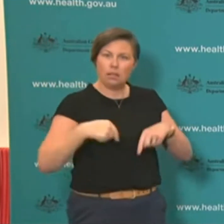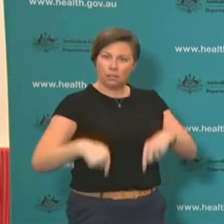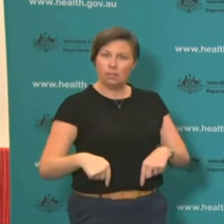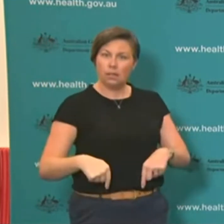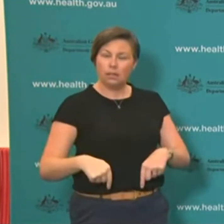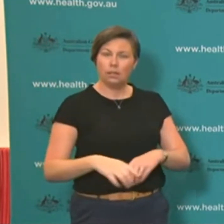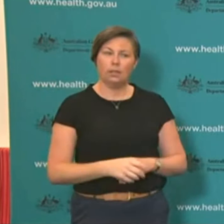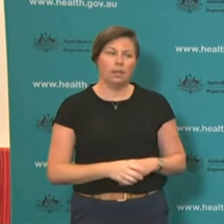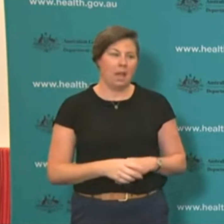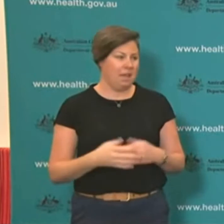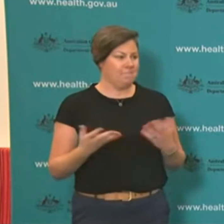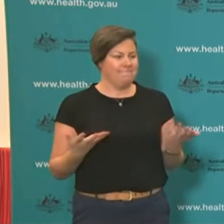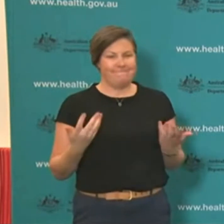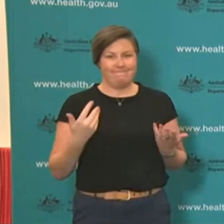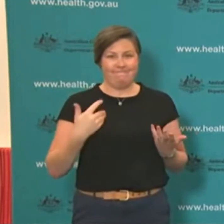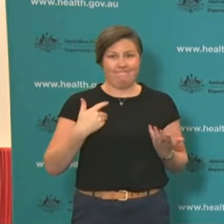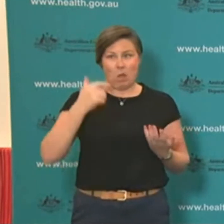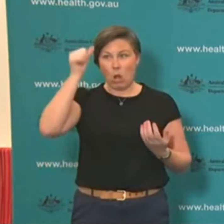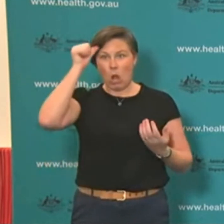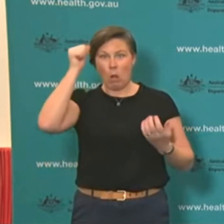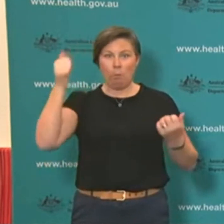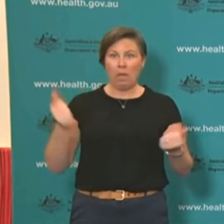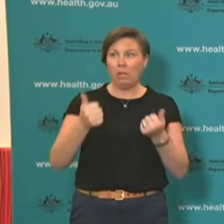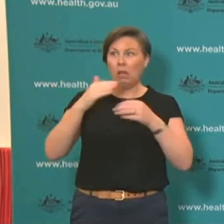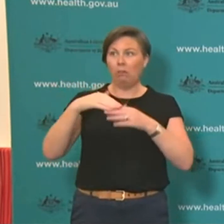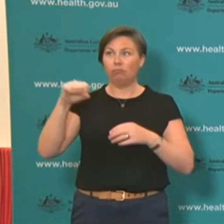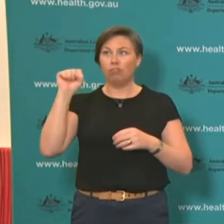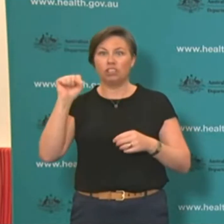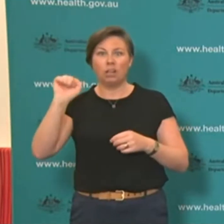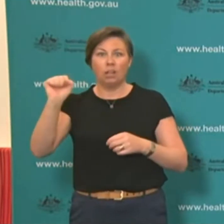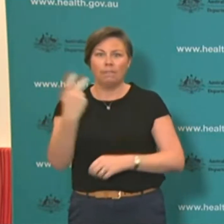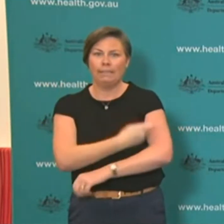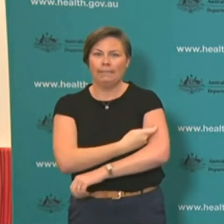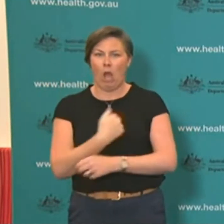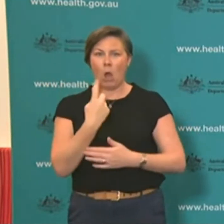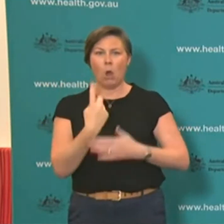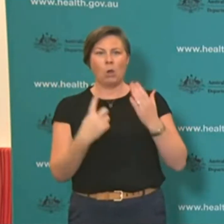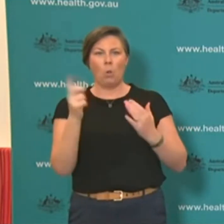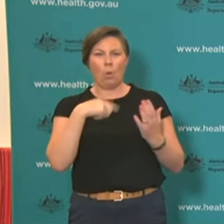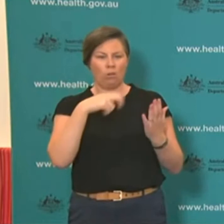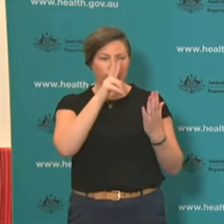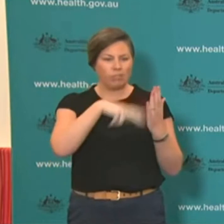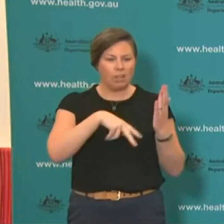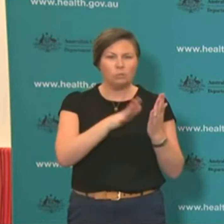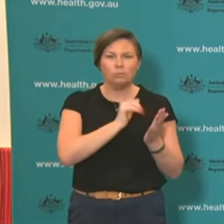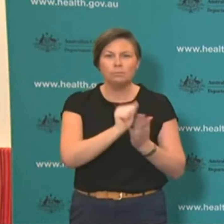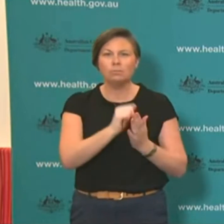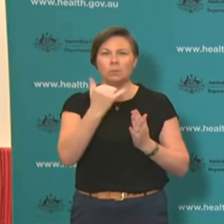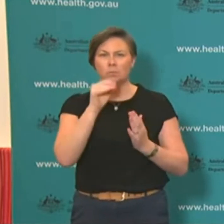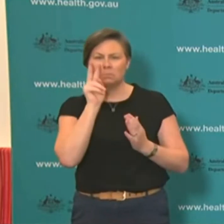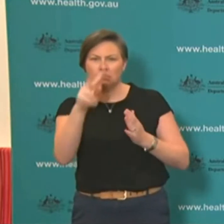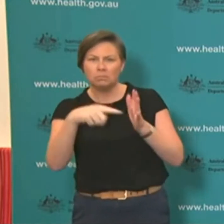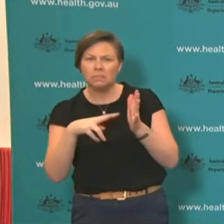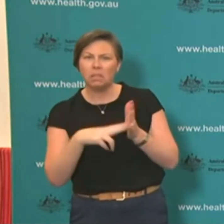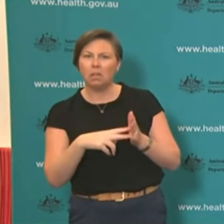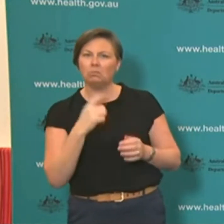know very little apart from the media reports, of course, and as we reflect on our own experience